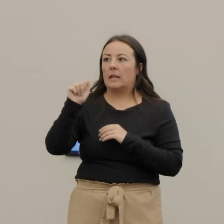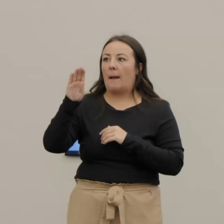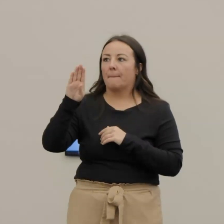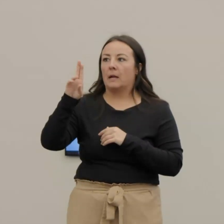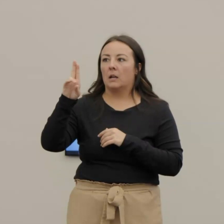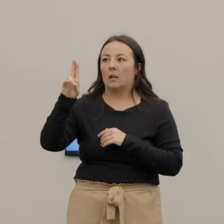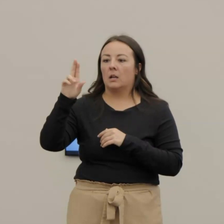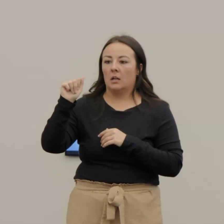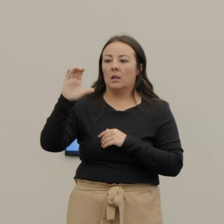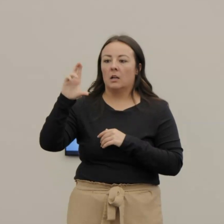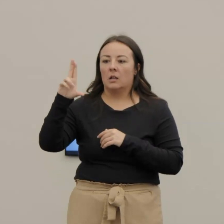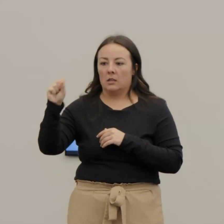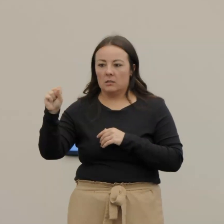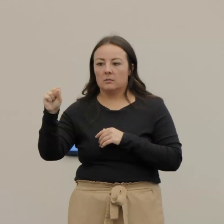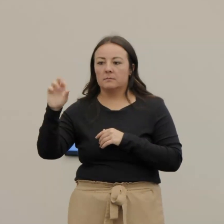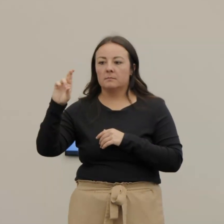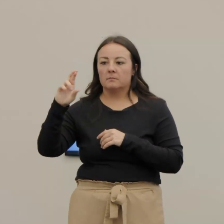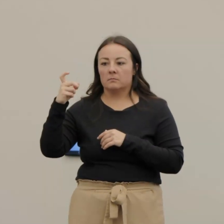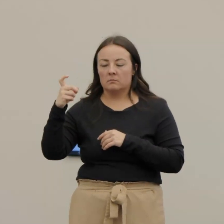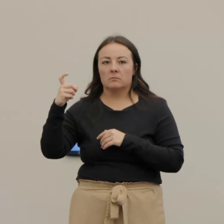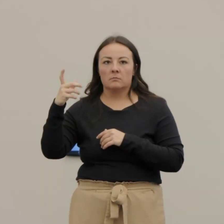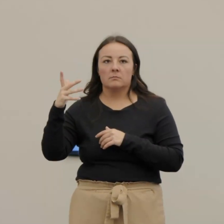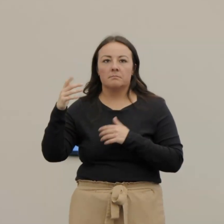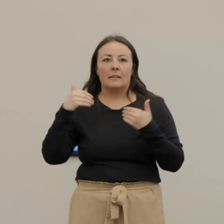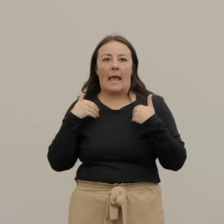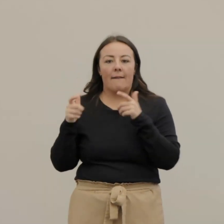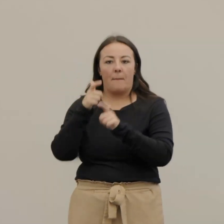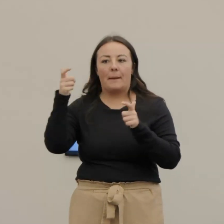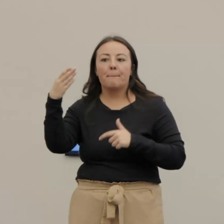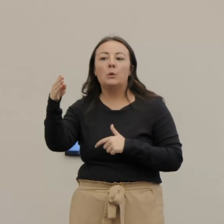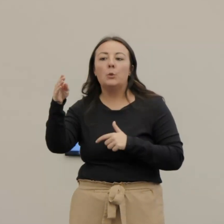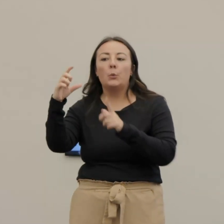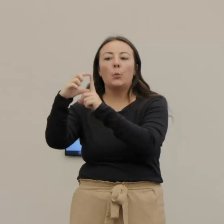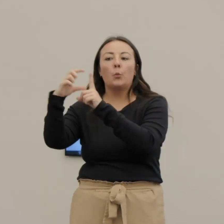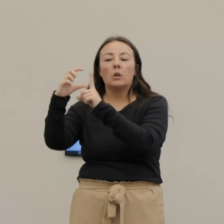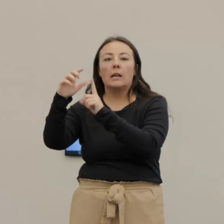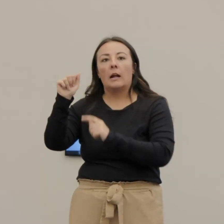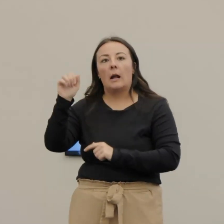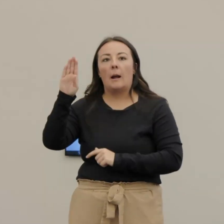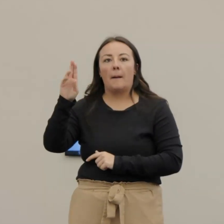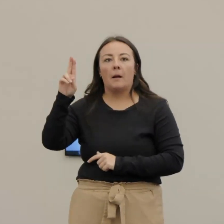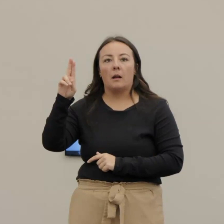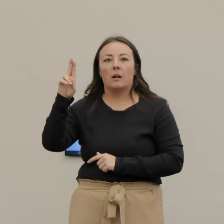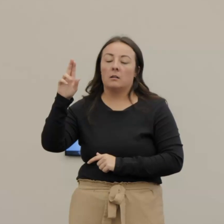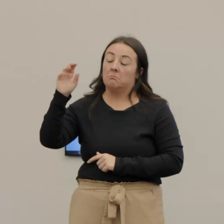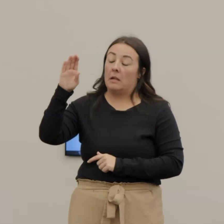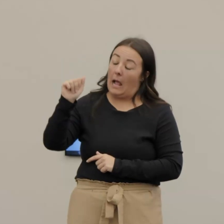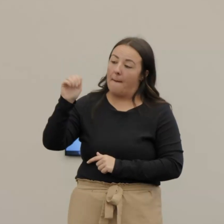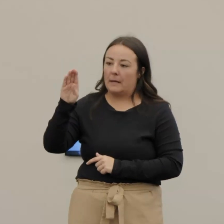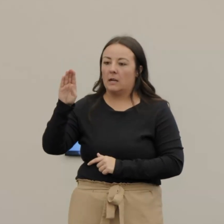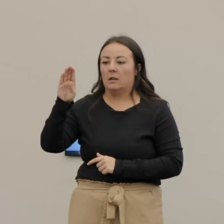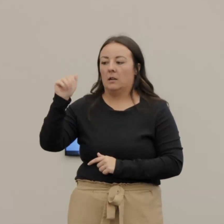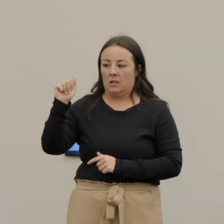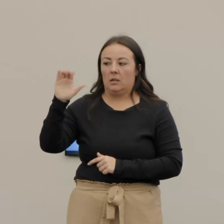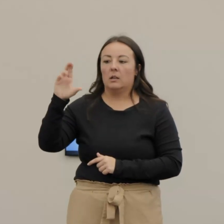Abacus. Yeah. There's big blue words on here that says abacus, and those are the biggest. And so I guess that's